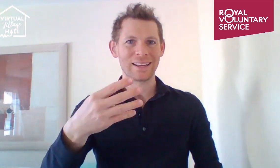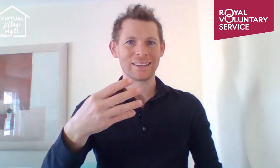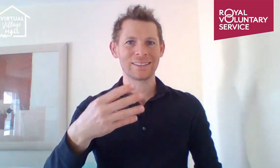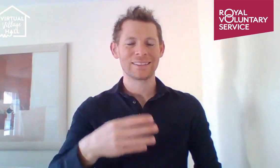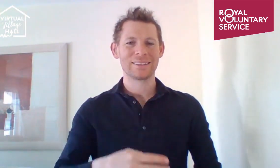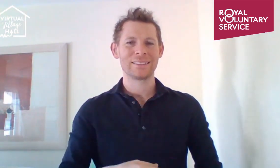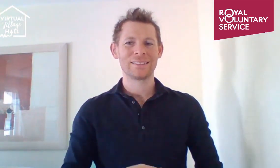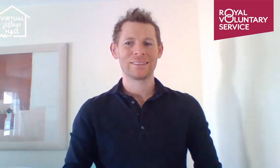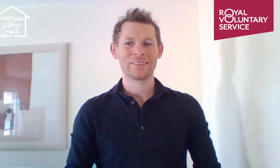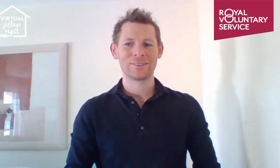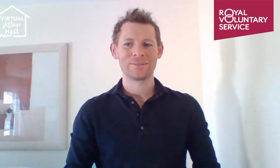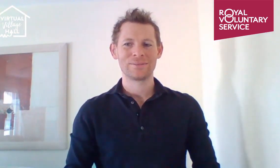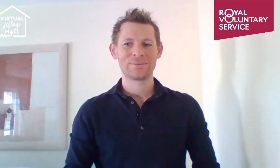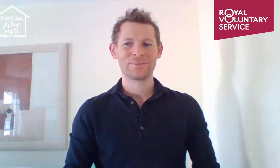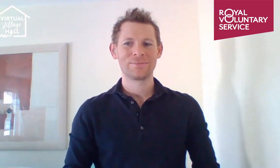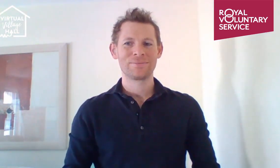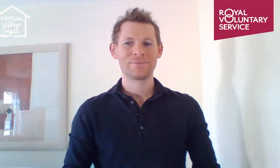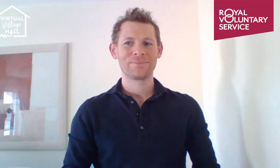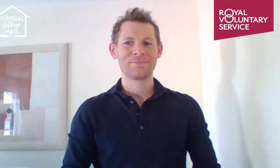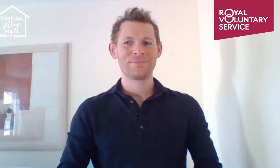and number nine,